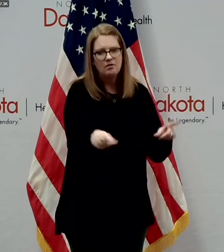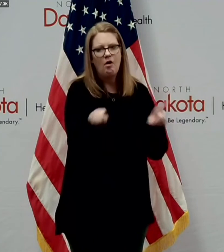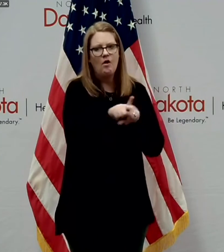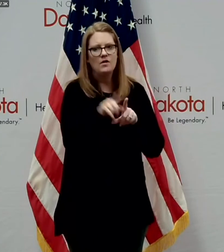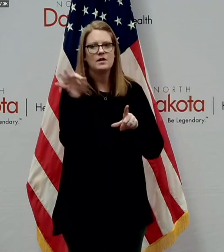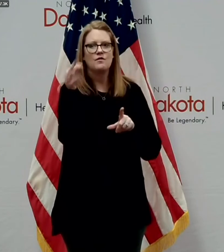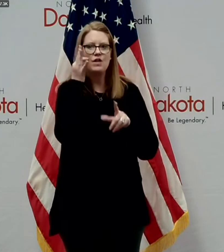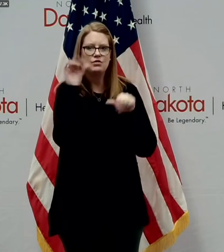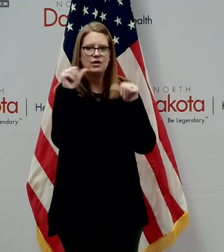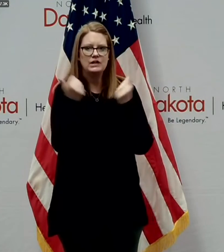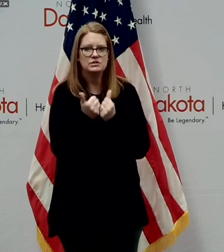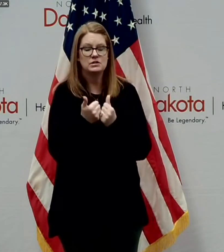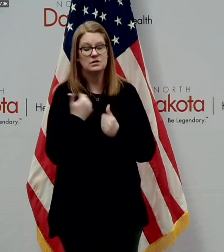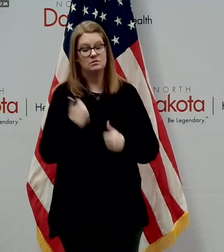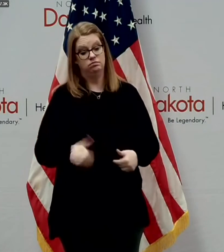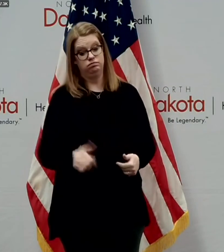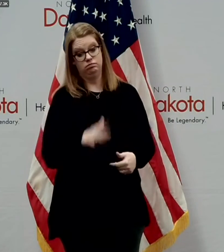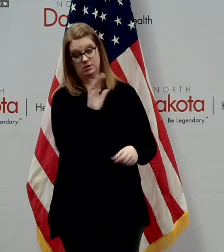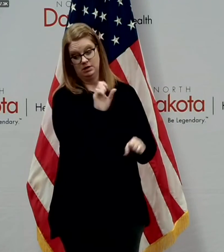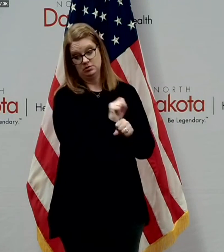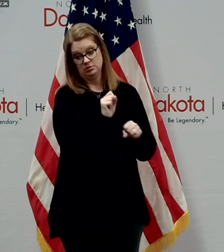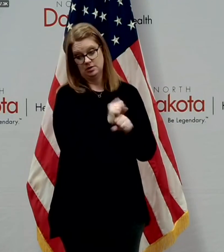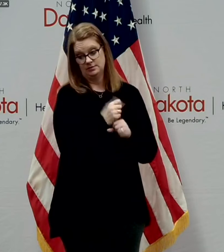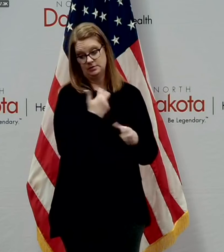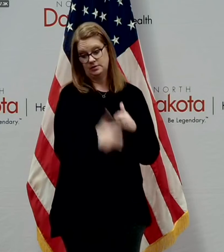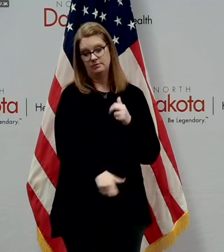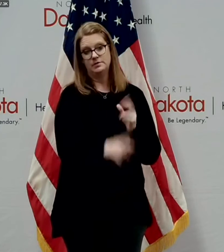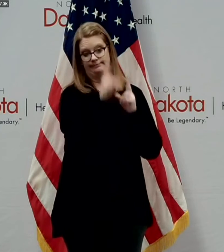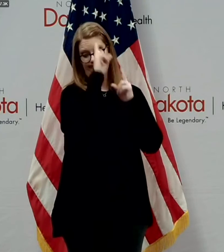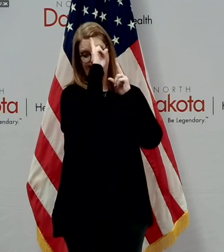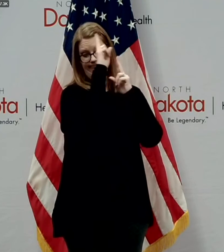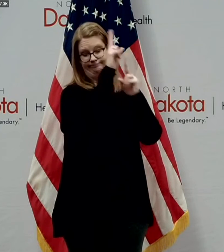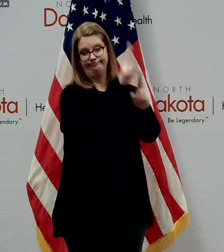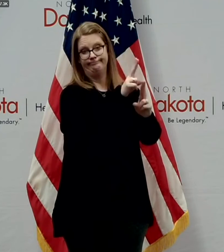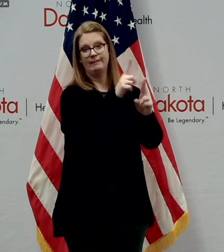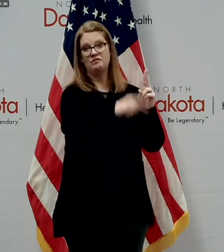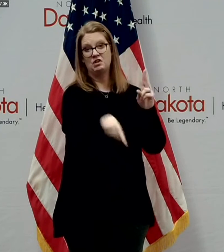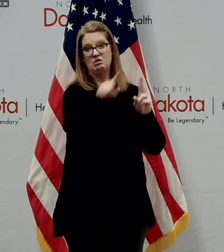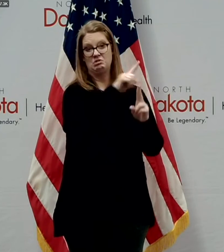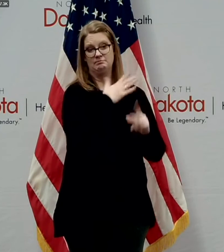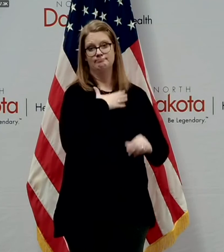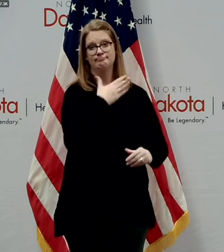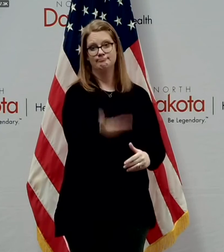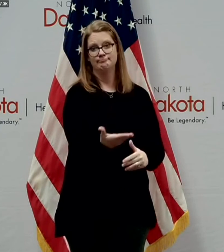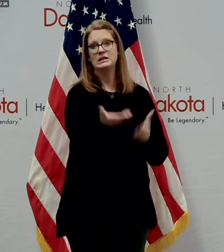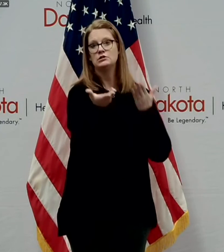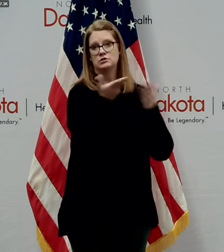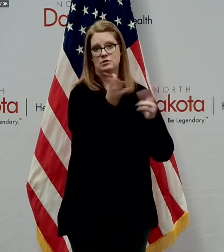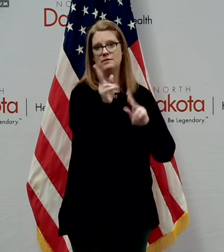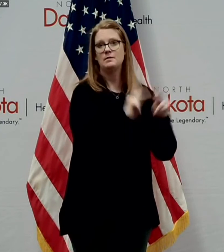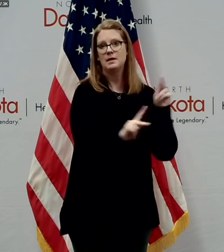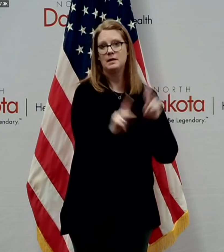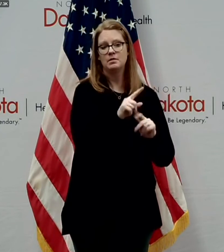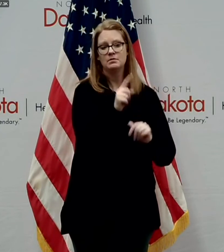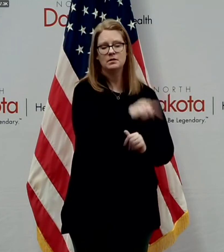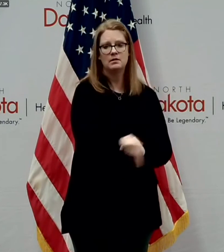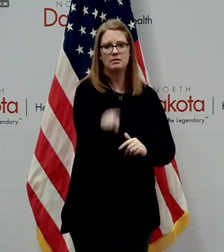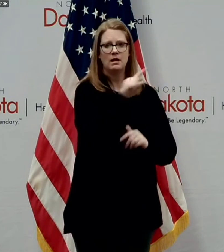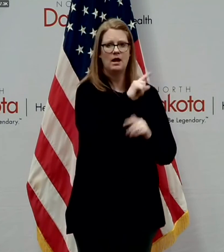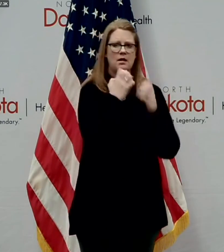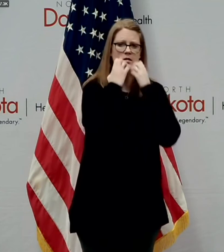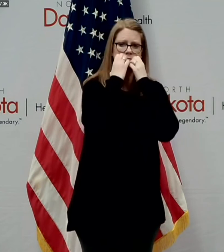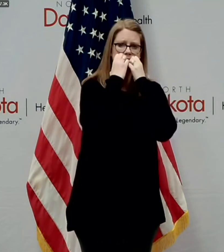agencies. It is one hard job, so I have great respect for those that are stepping up and serving their people, and I know they have one thing in common, which is they all care